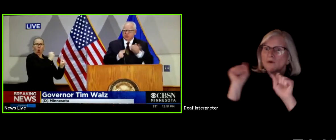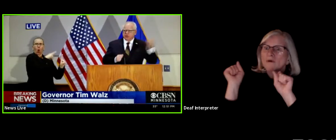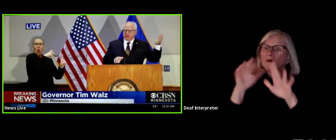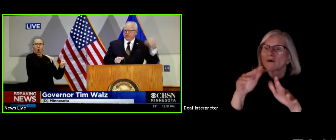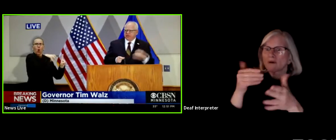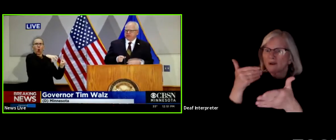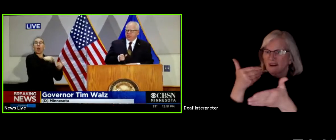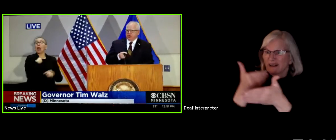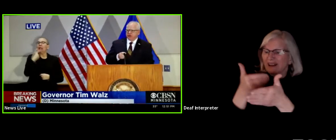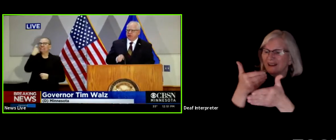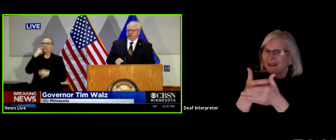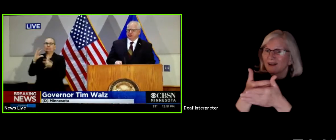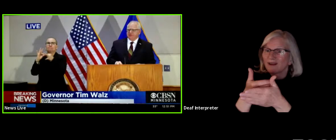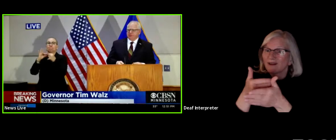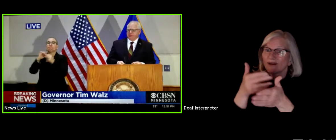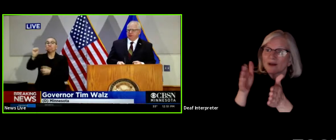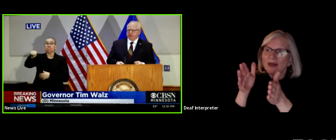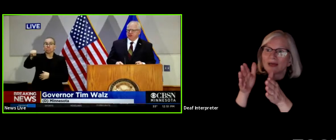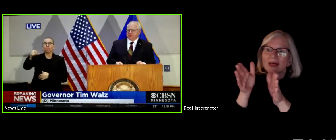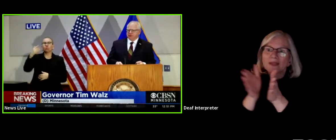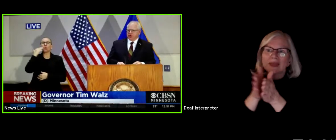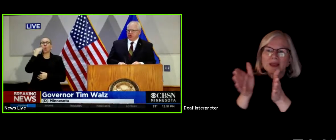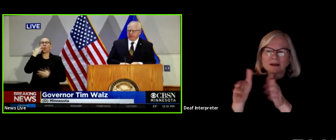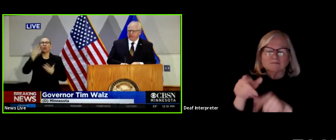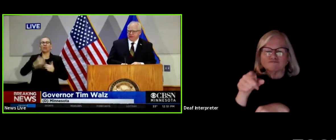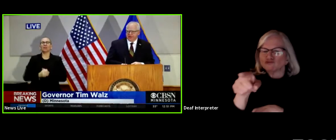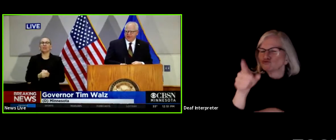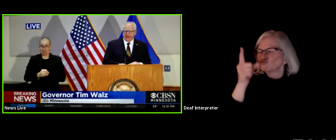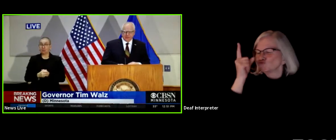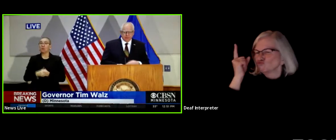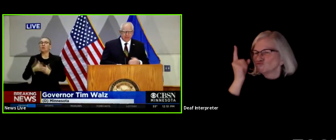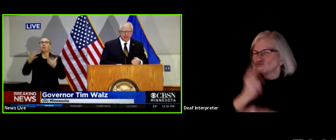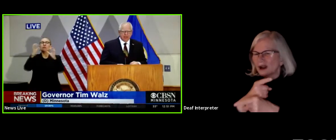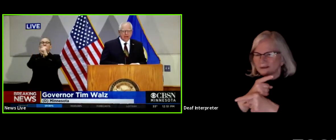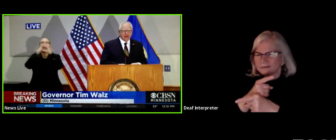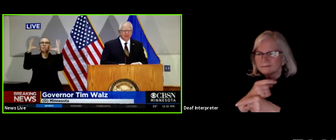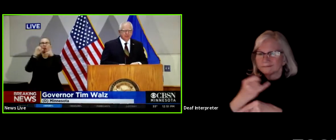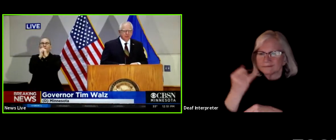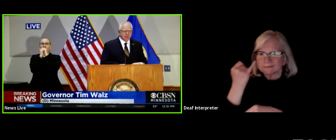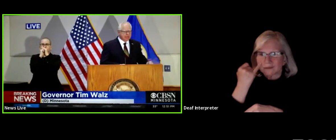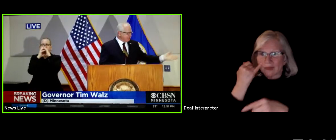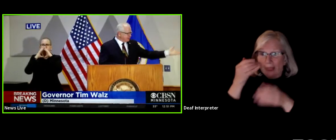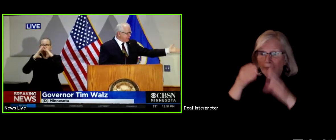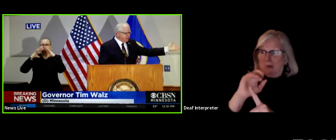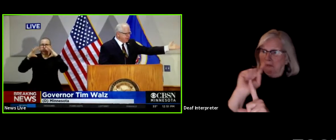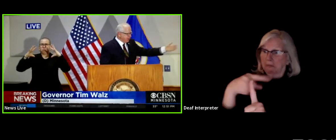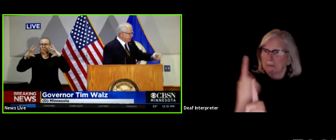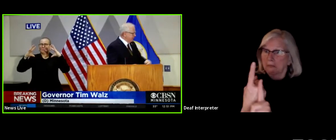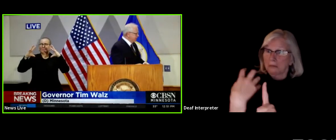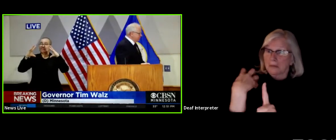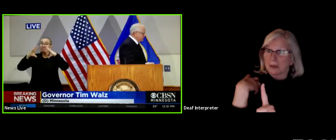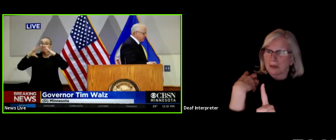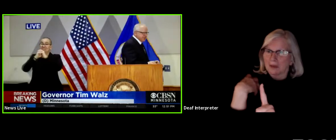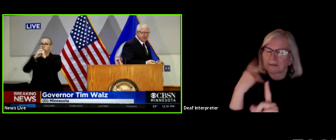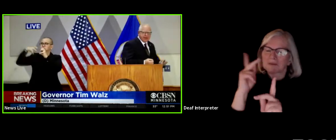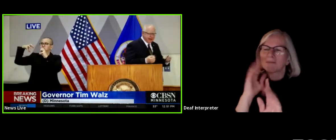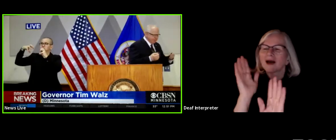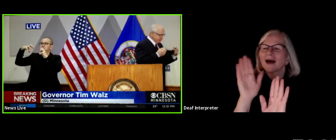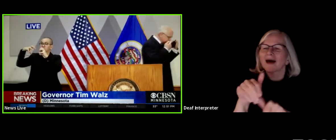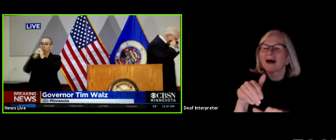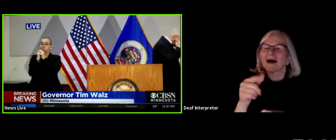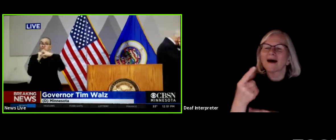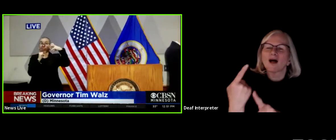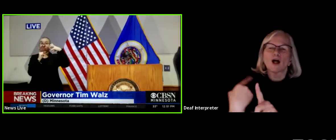squeeze the balloon, it comes out somewhere else. Are we just driving people to softer targets? And that has been obviously from the beginning taken in. I'll let them discuss how that